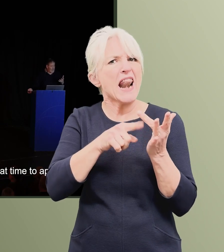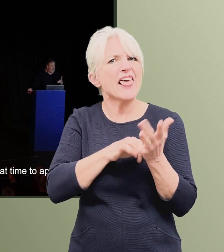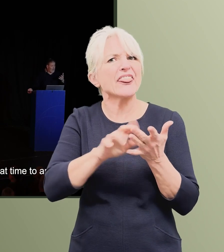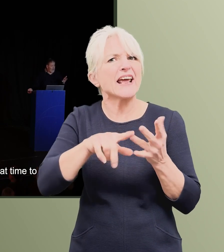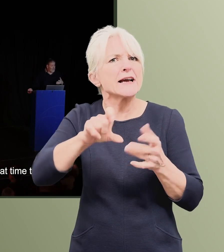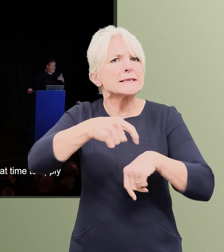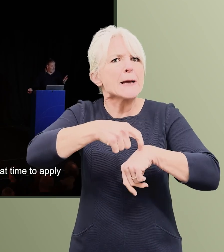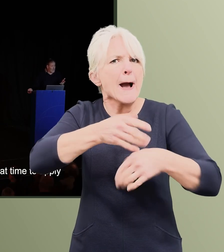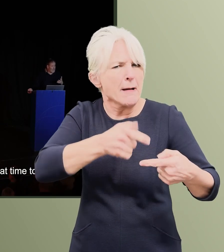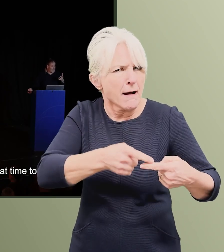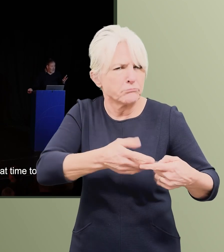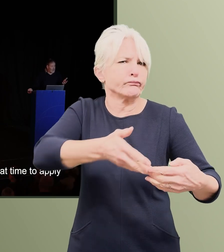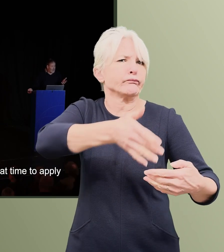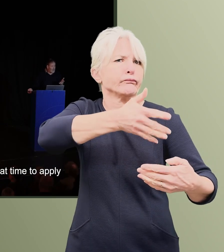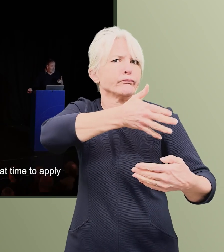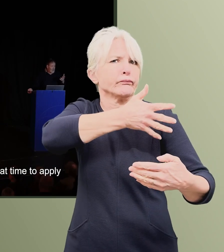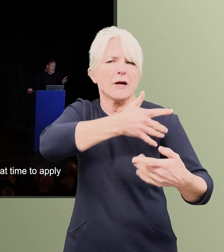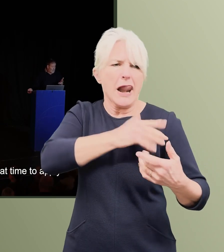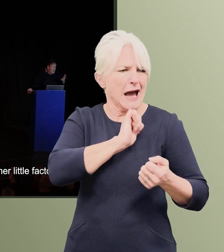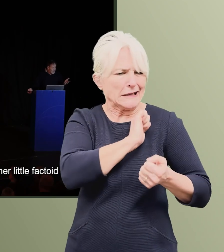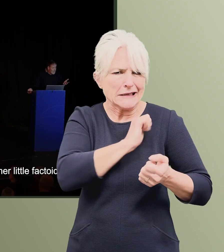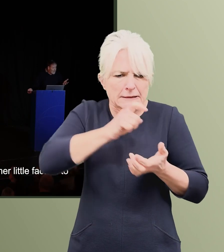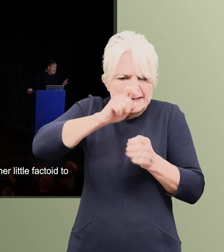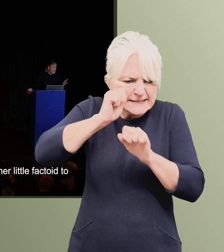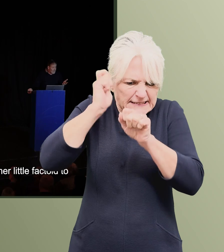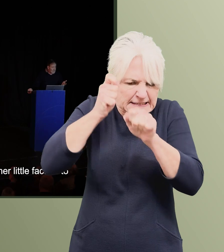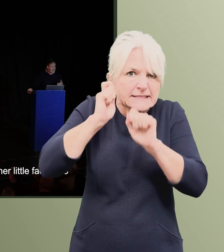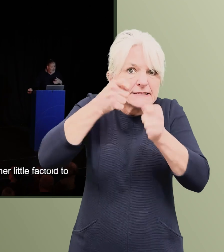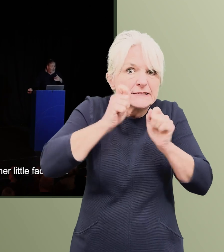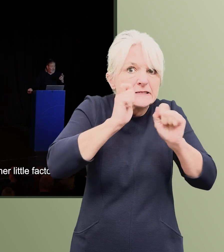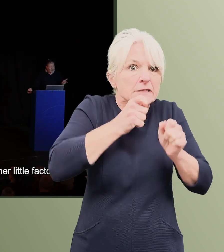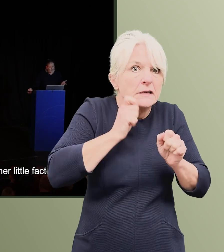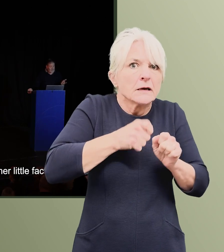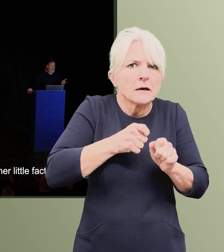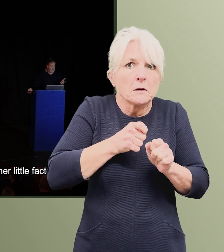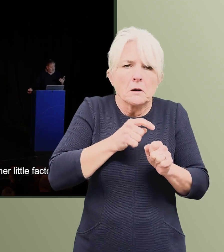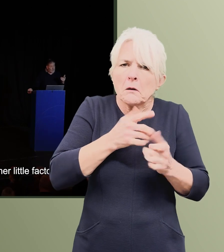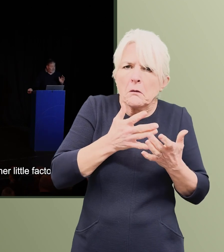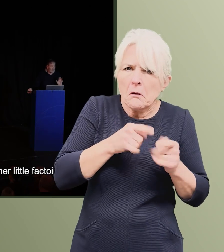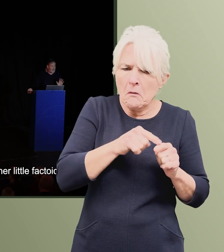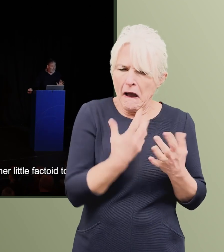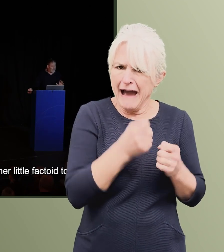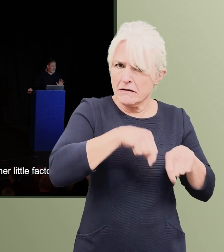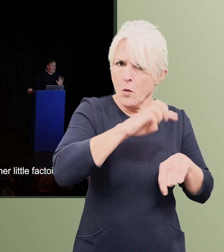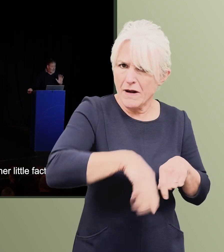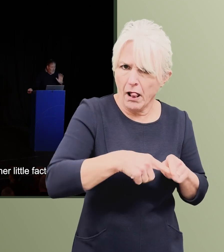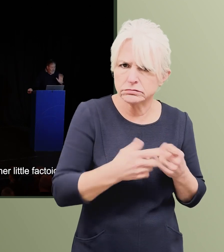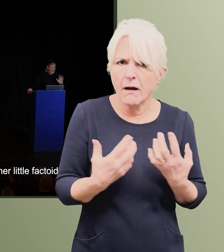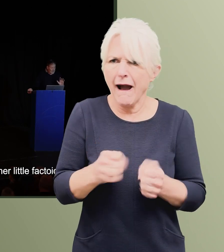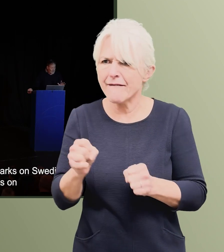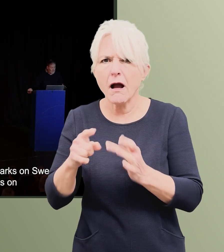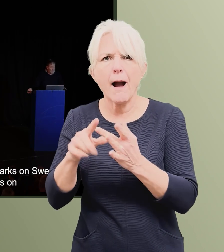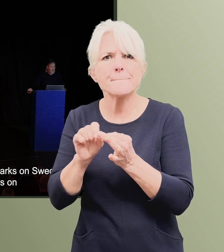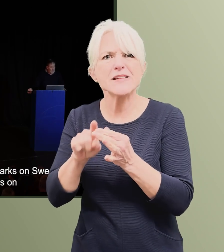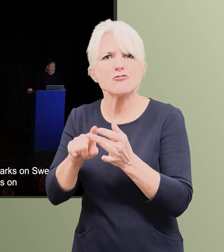to apply some form of marking. We don't know what the marking represents, but again, another little factoid to think about is that we